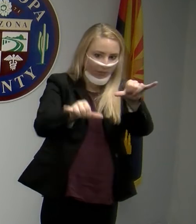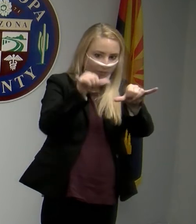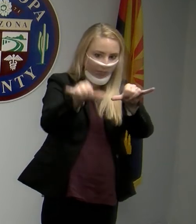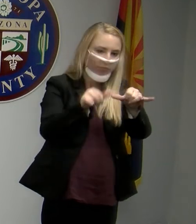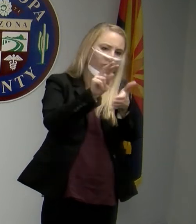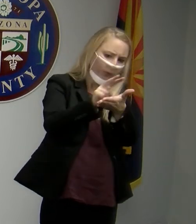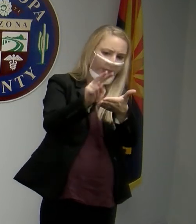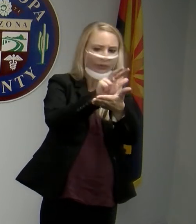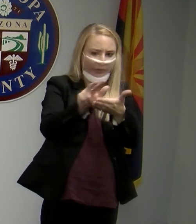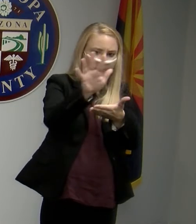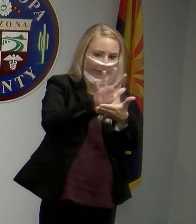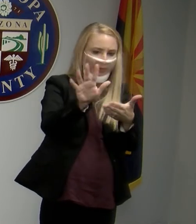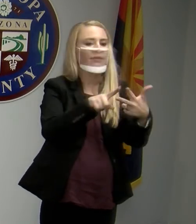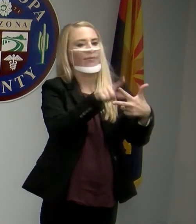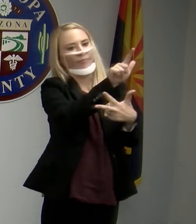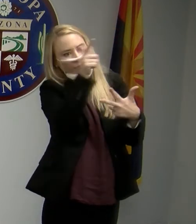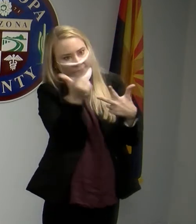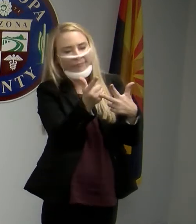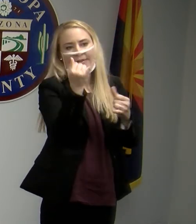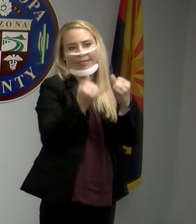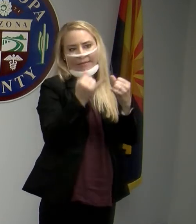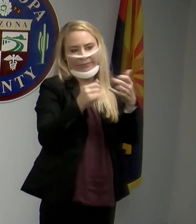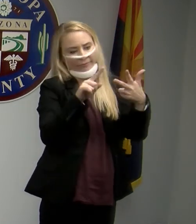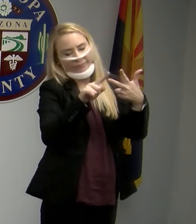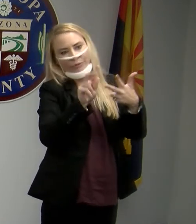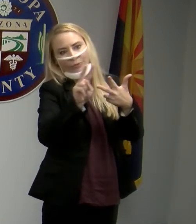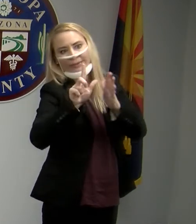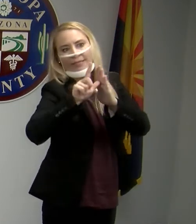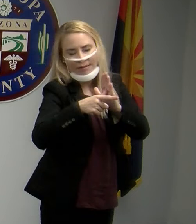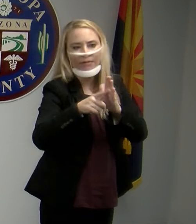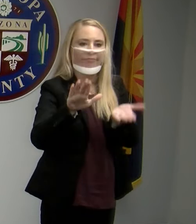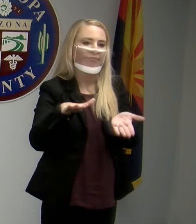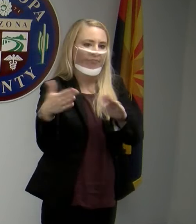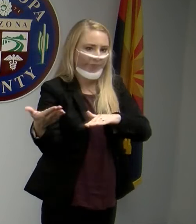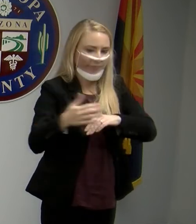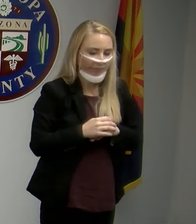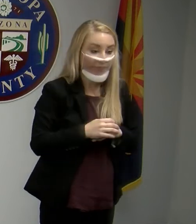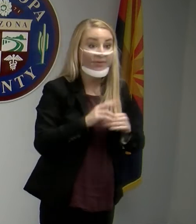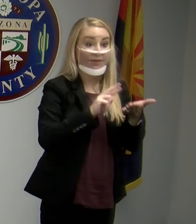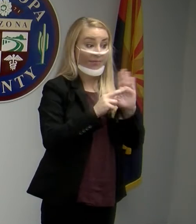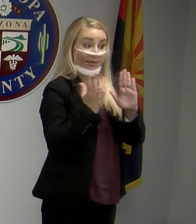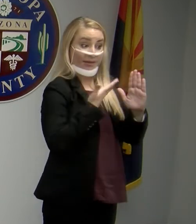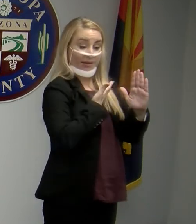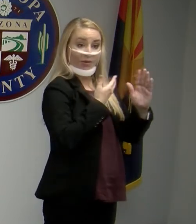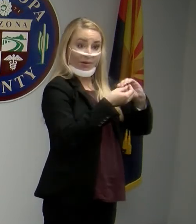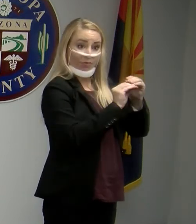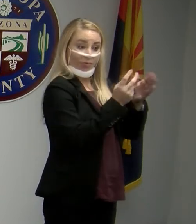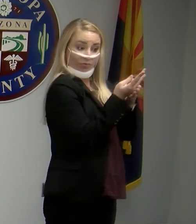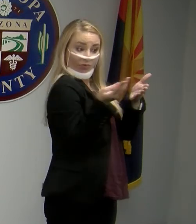every case, but it's very typical. That means, given that the numbers we saw a couple of weeks ago, we are